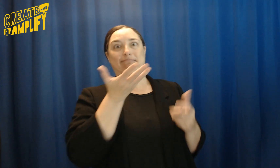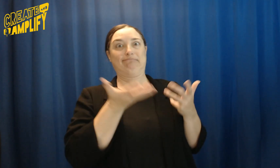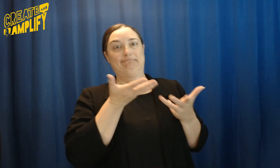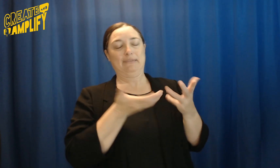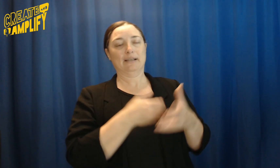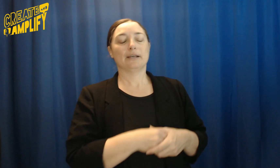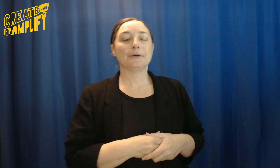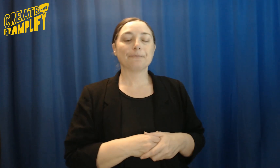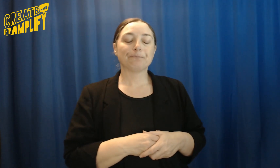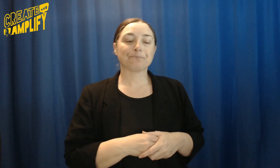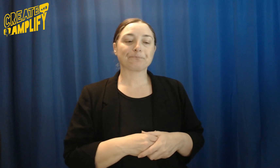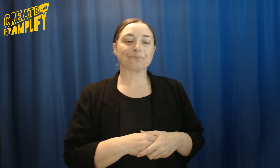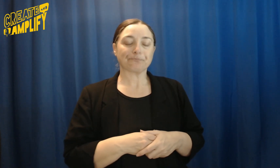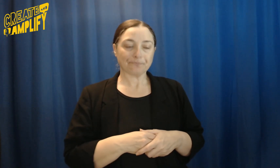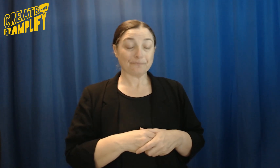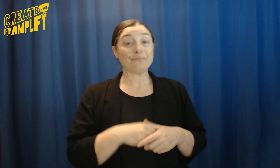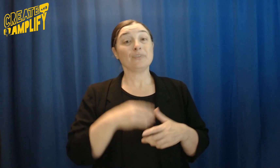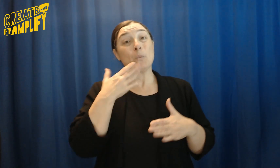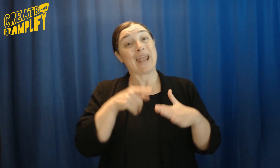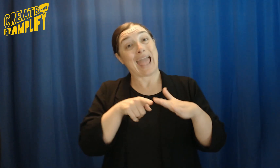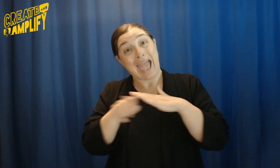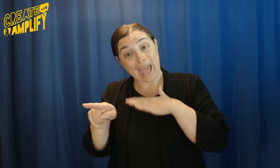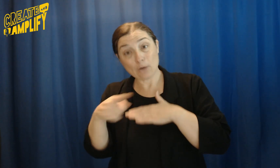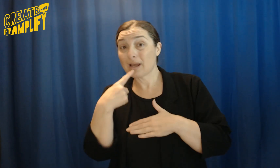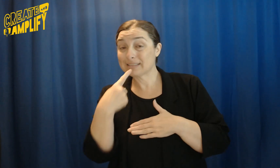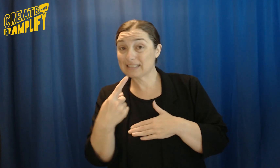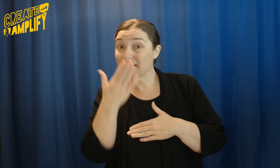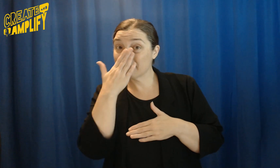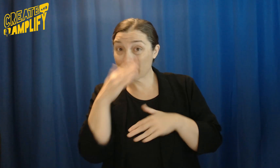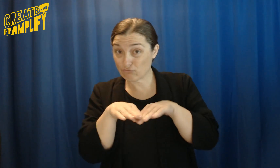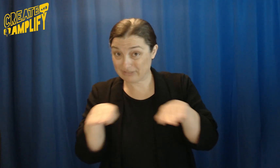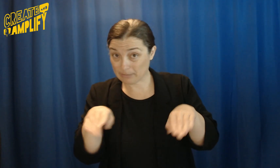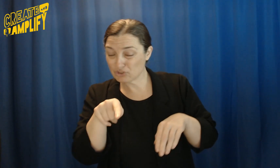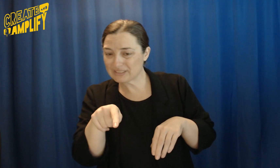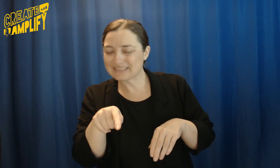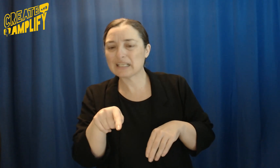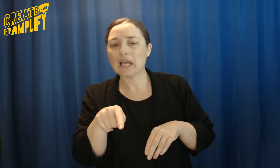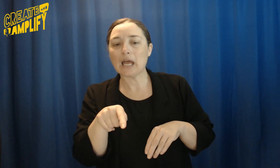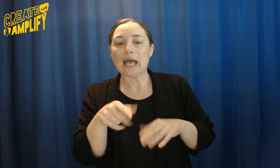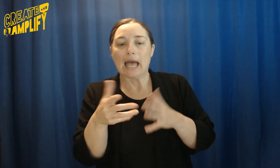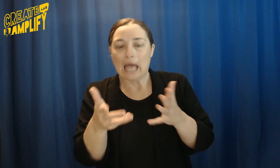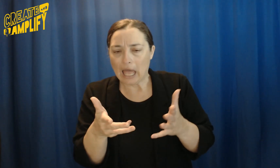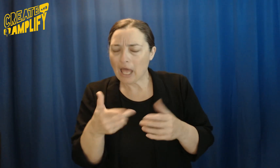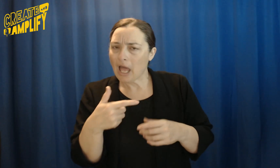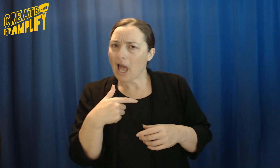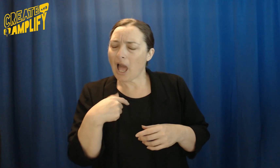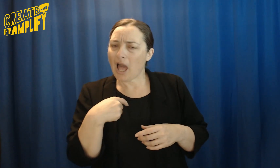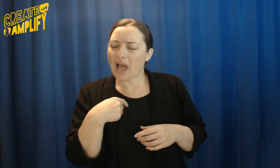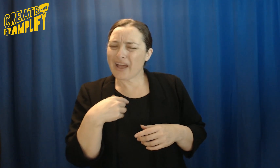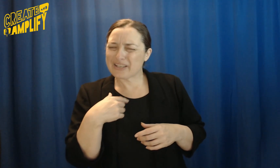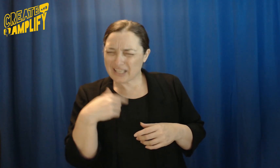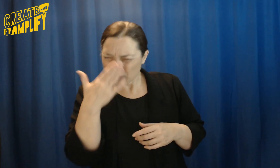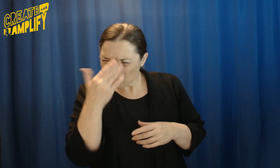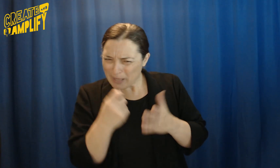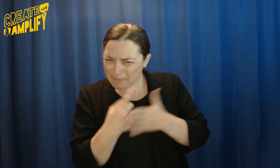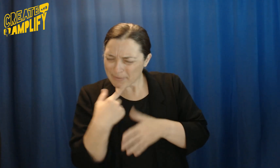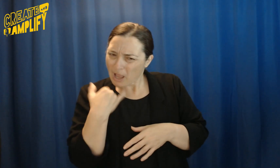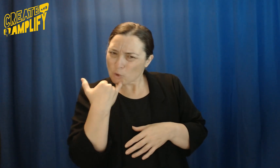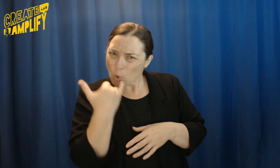So on the way out, I just said to the receptionist, hey, I don't know what happened, but I called and ahead, but this blah, blah,